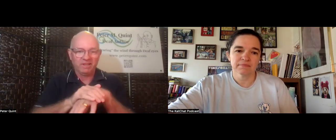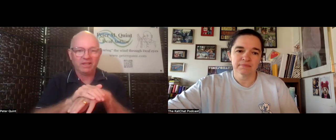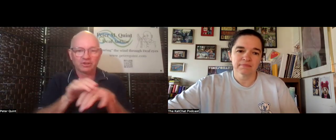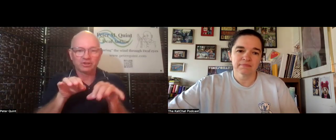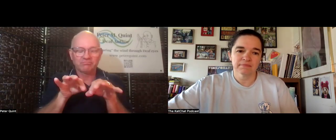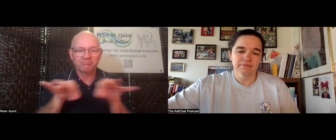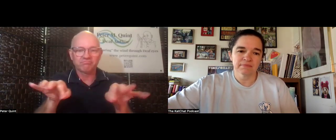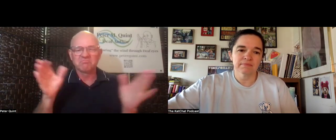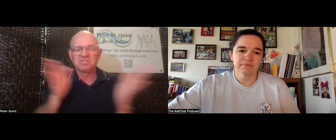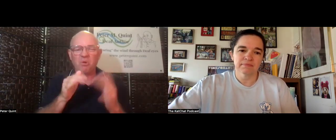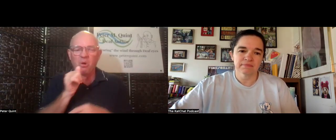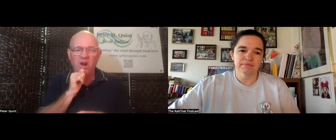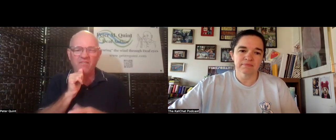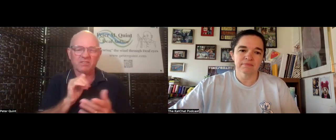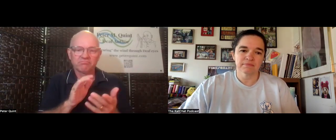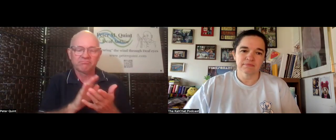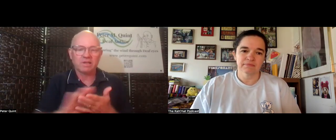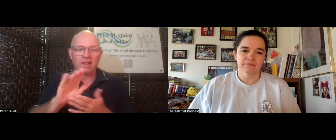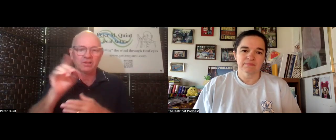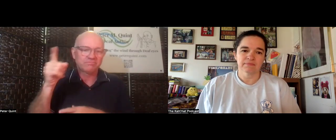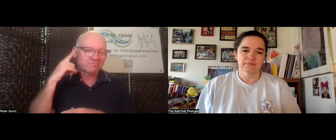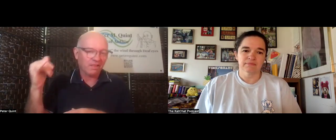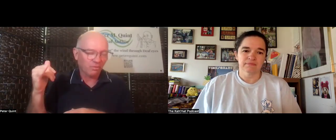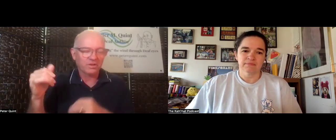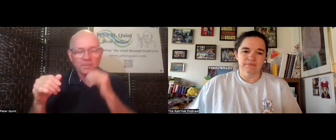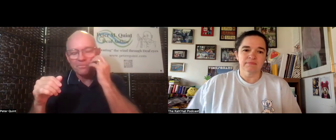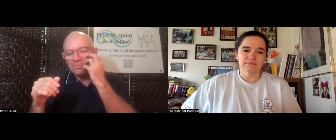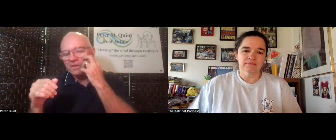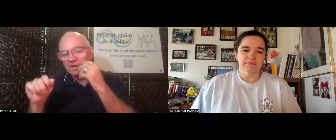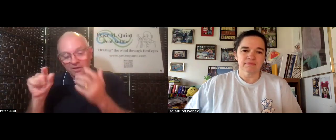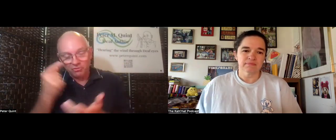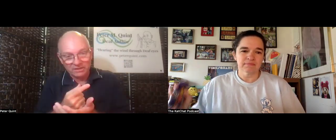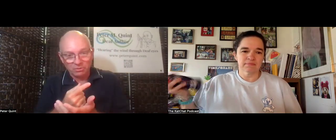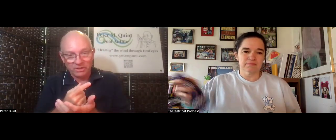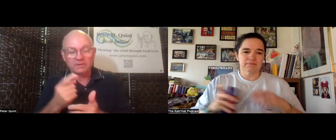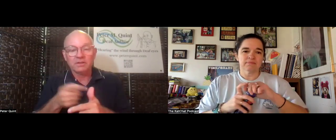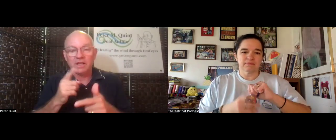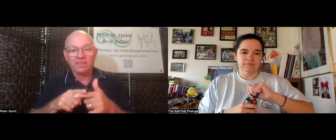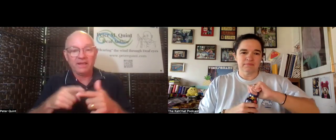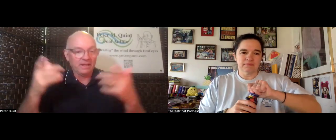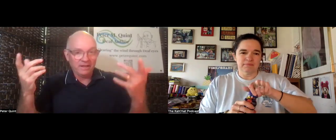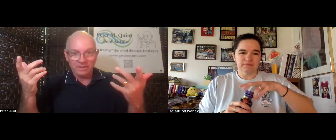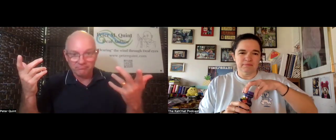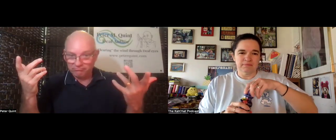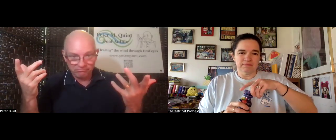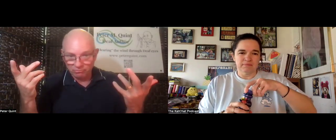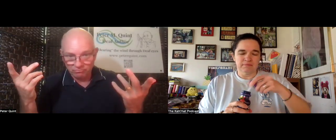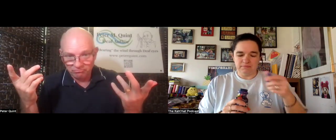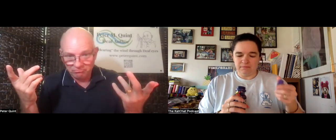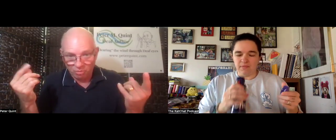majoring in English, small private college, California, graduated.